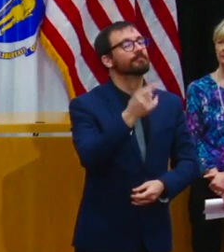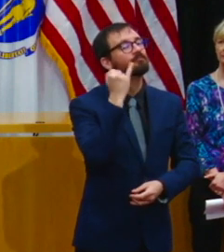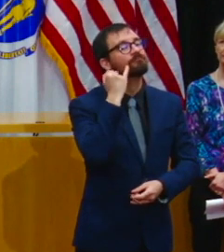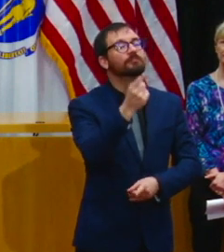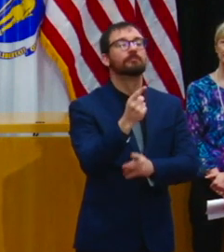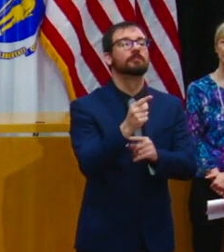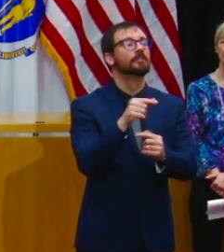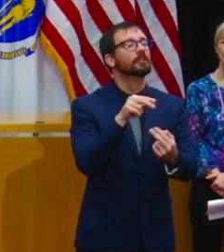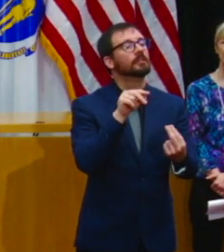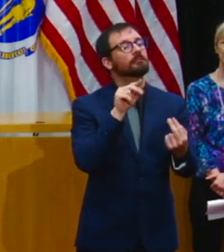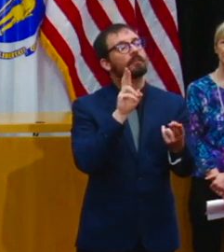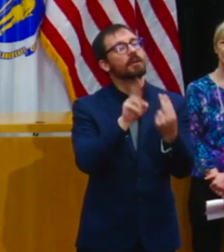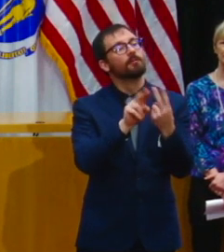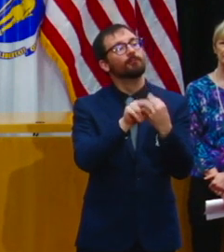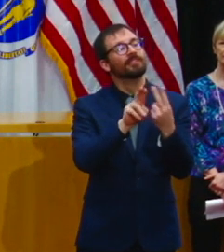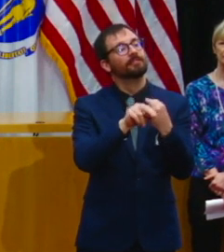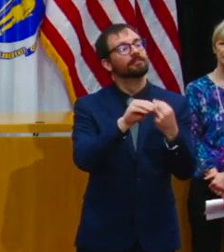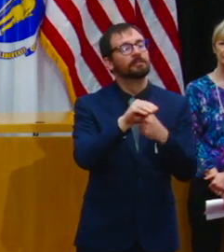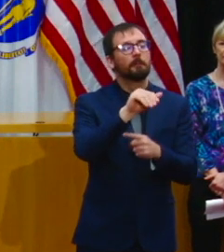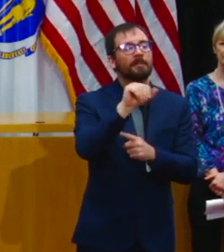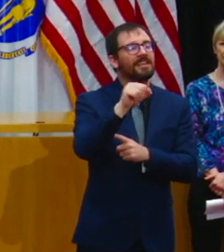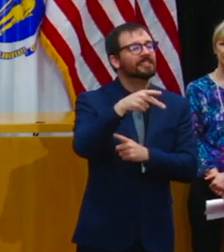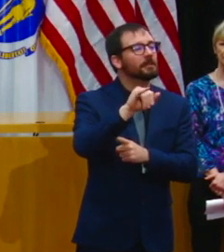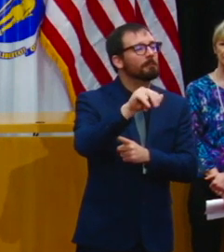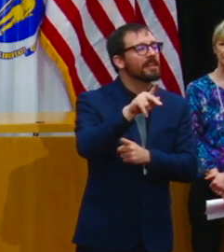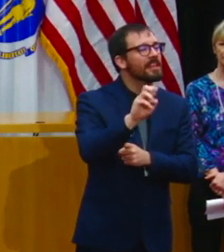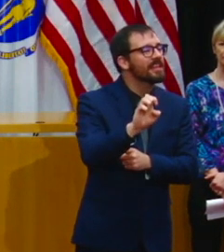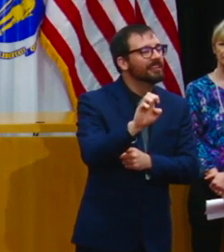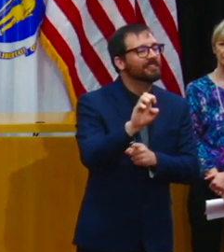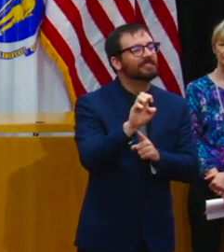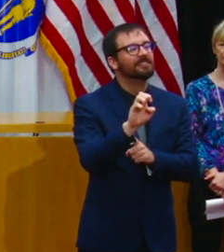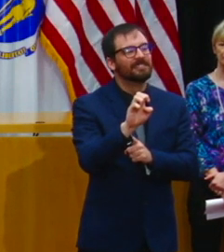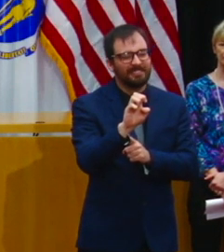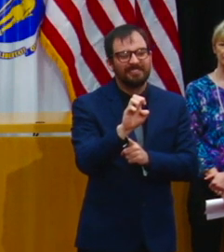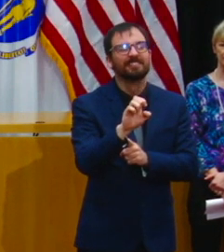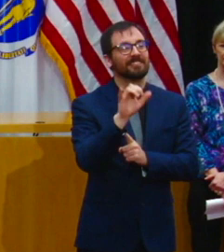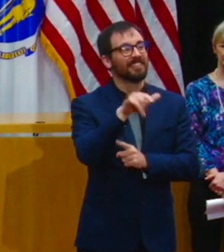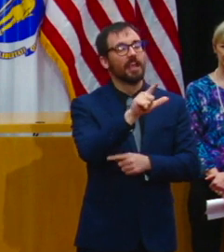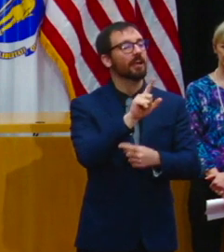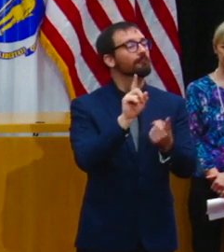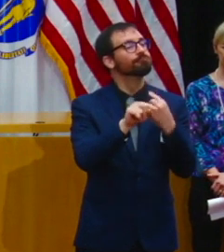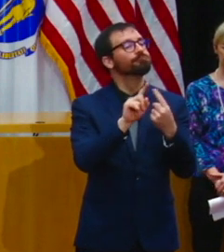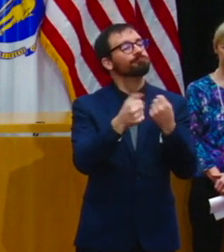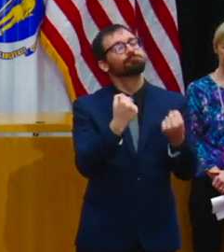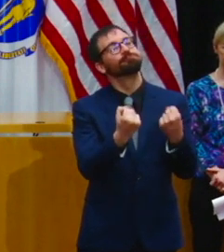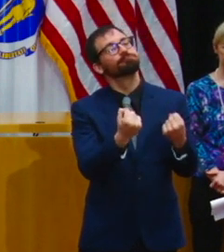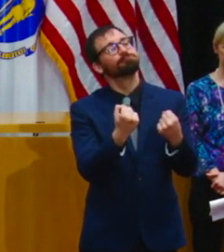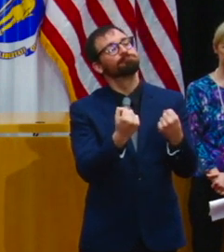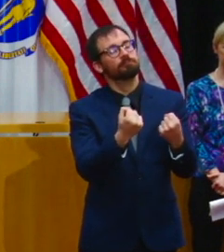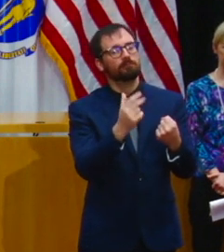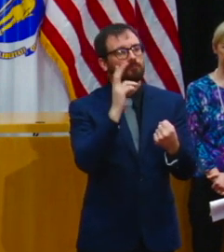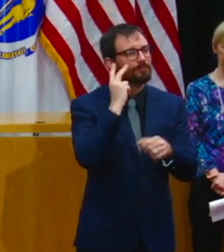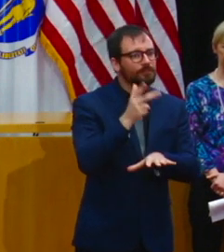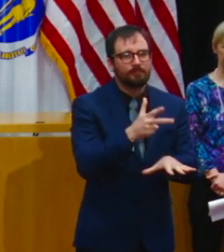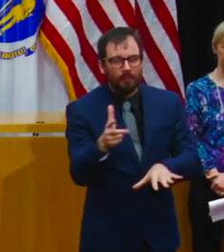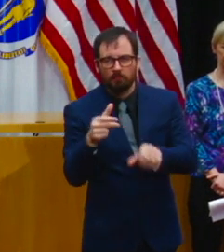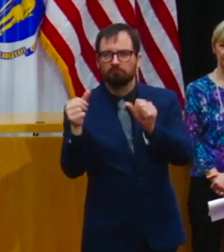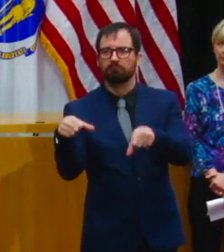stops on the turnpike and on roadside message boards that will display the message instructing travelers to